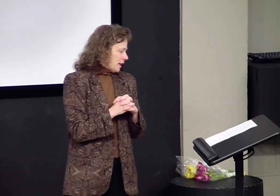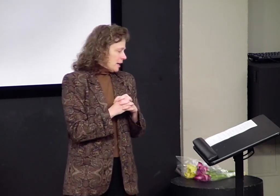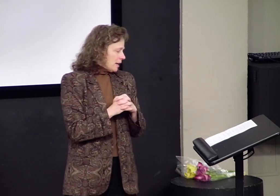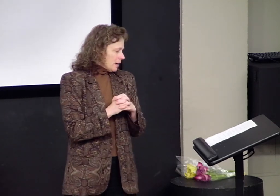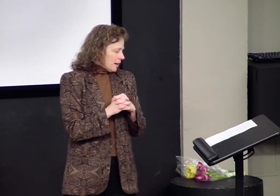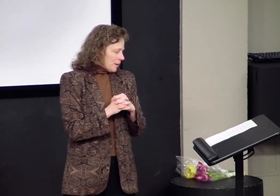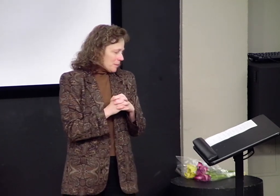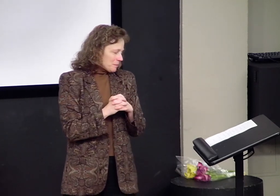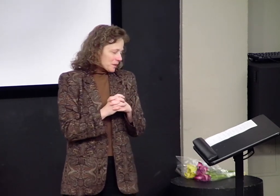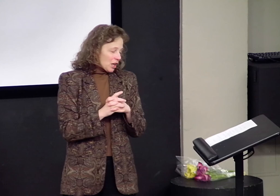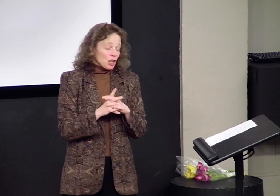Welcome.